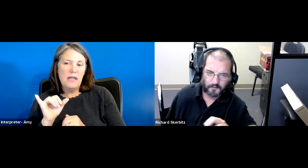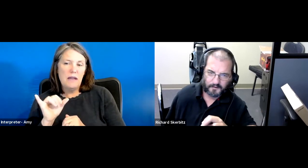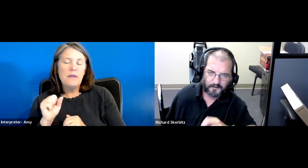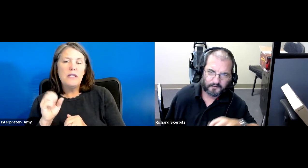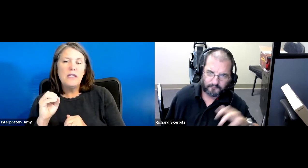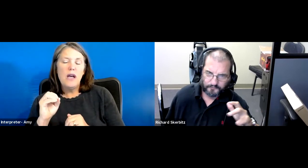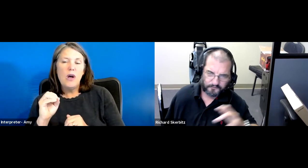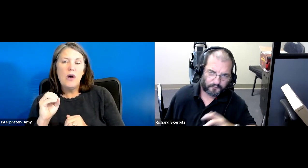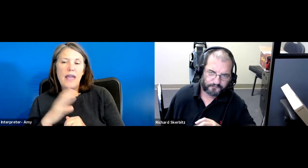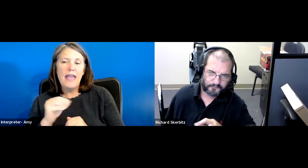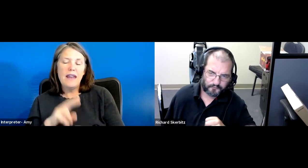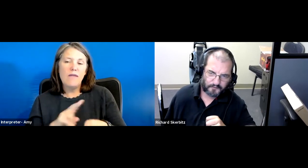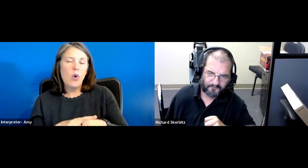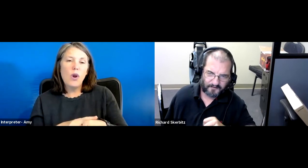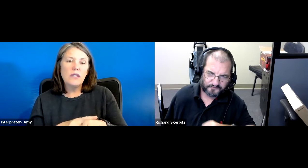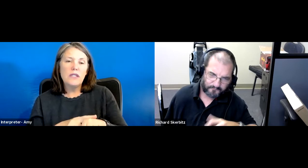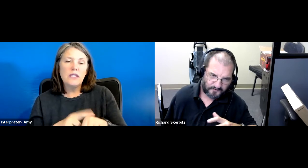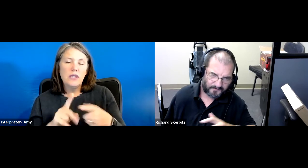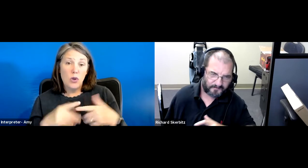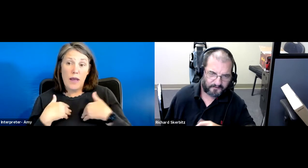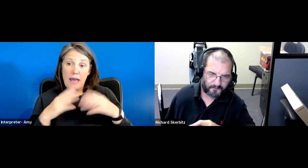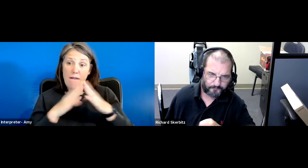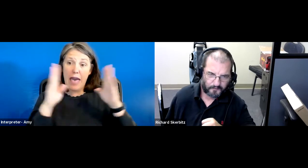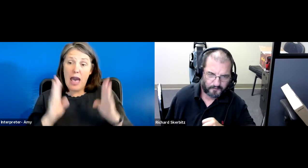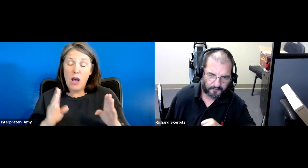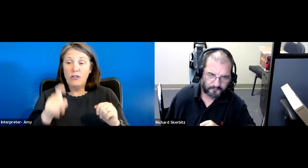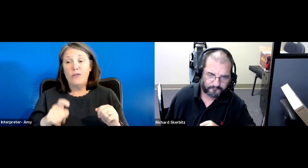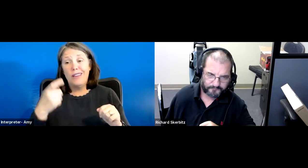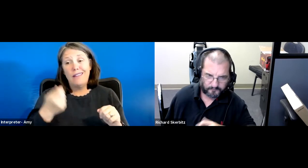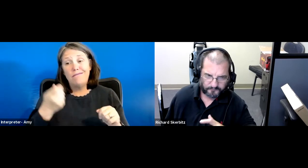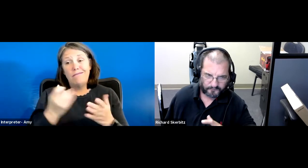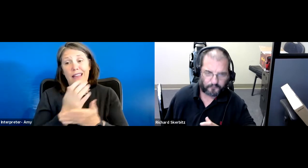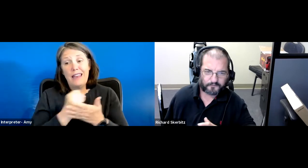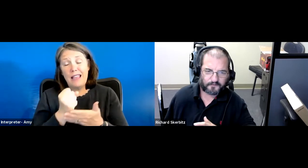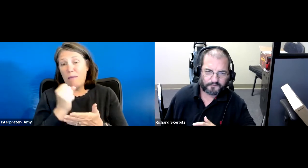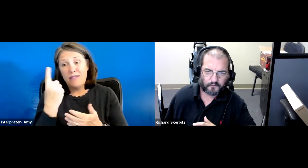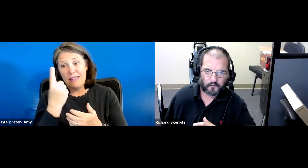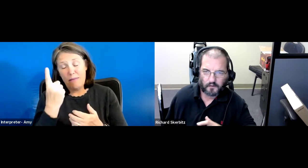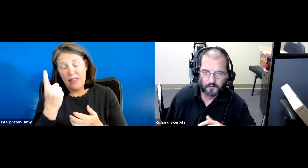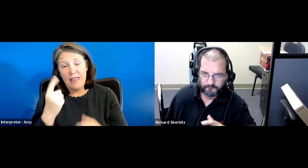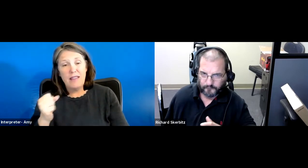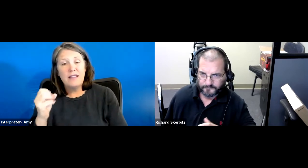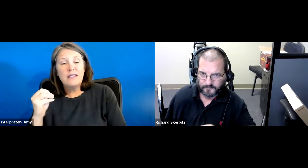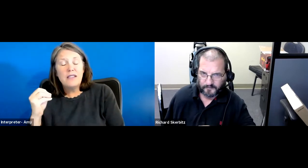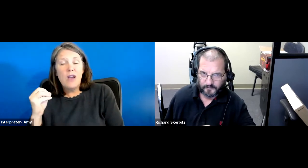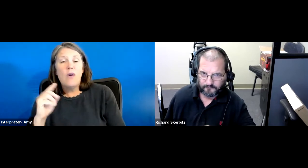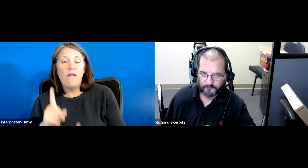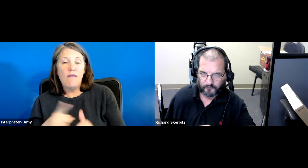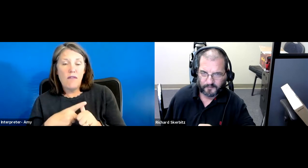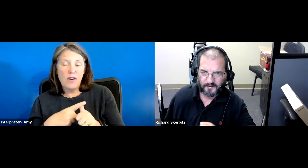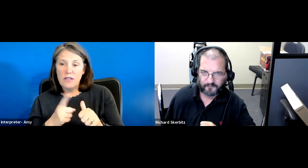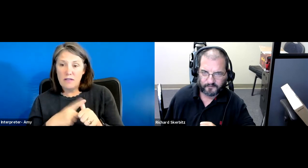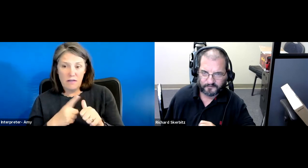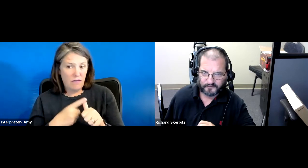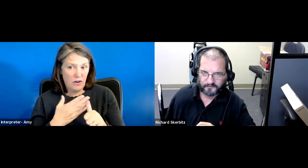So, and of course, in order to have housing, you need an income of some sort. And so the first